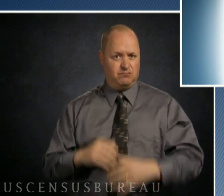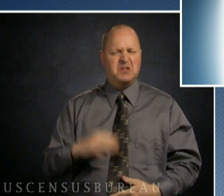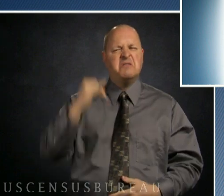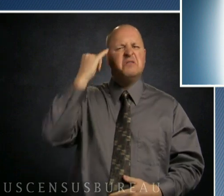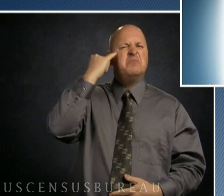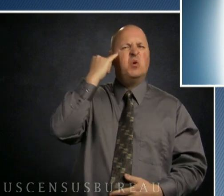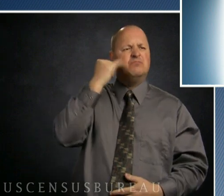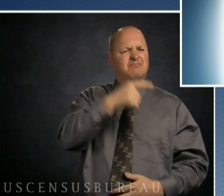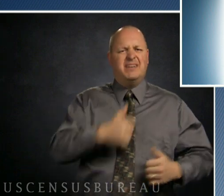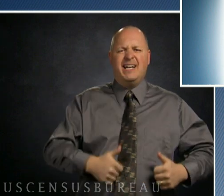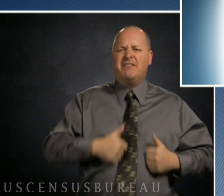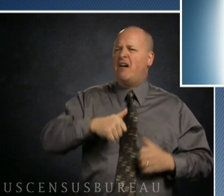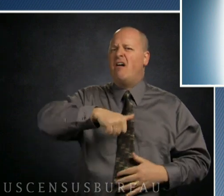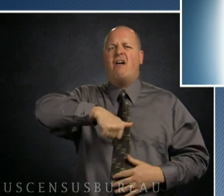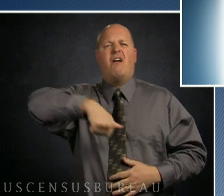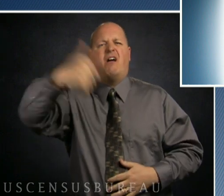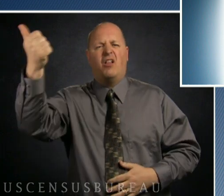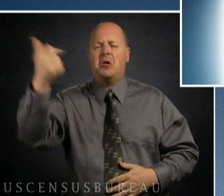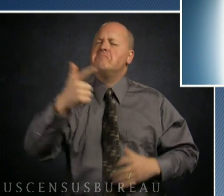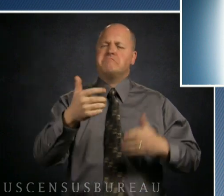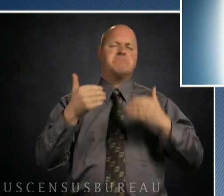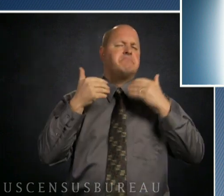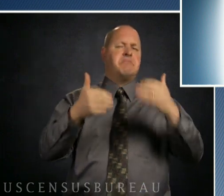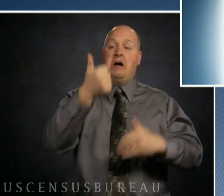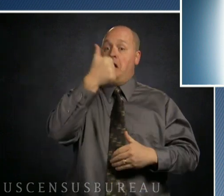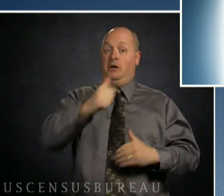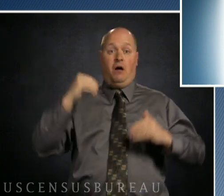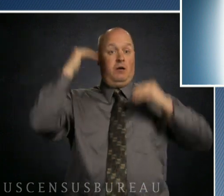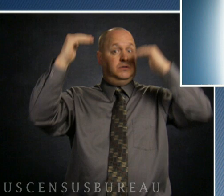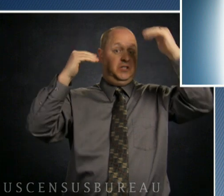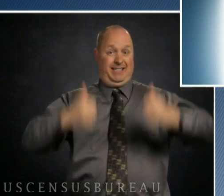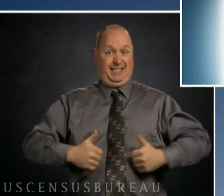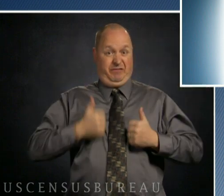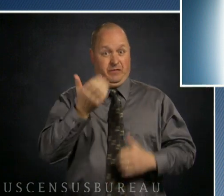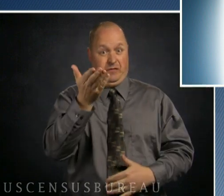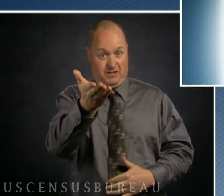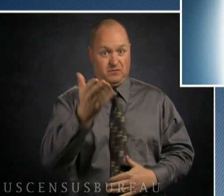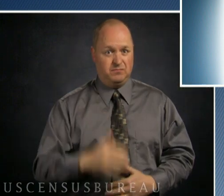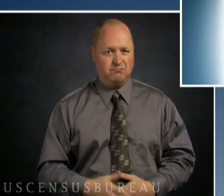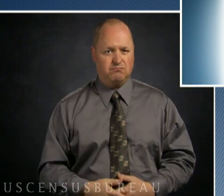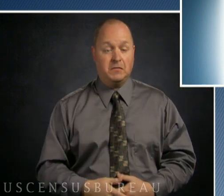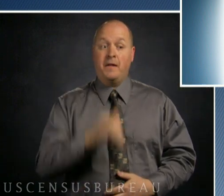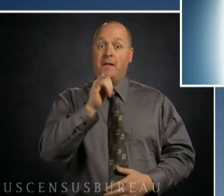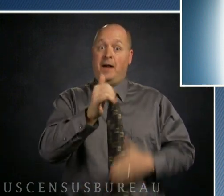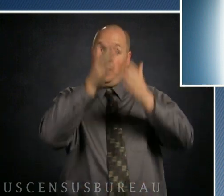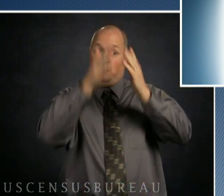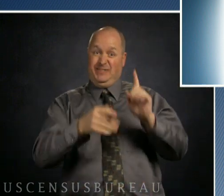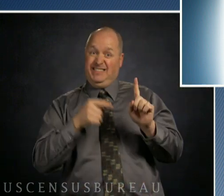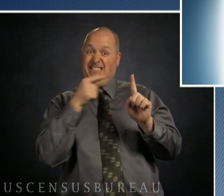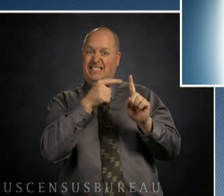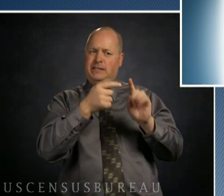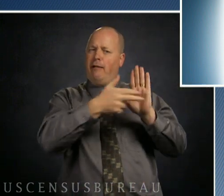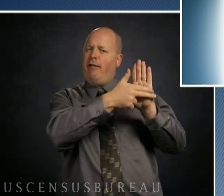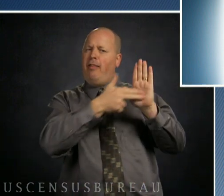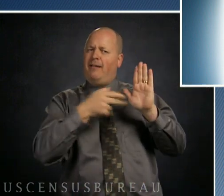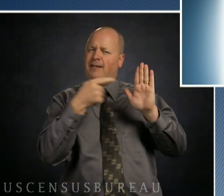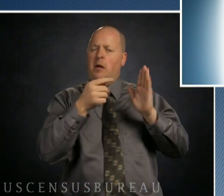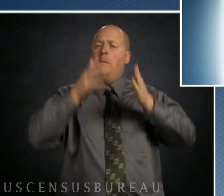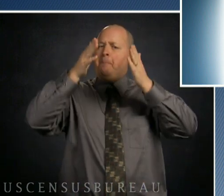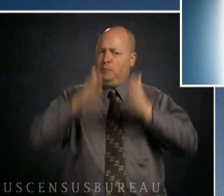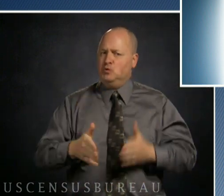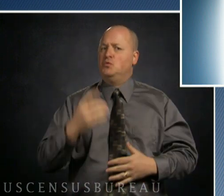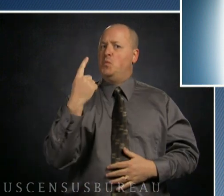home. If they live somewhere else, start with any adult living here. This person will be referred